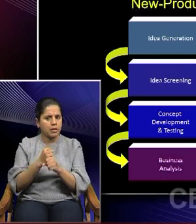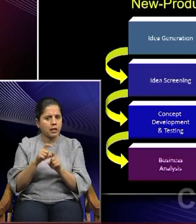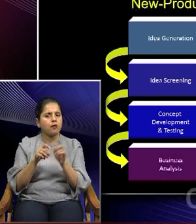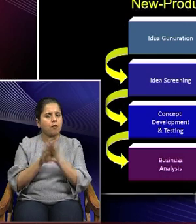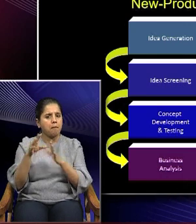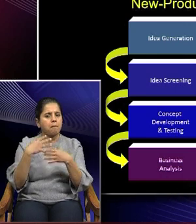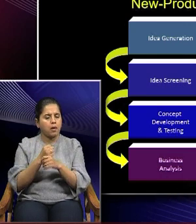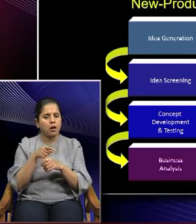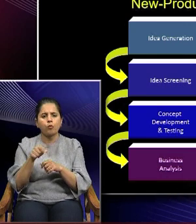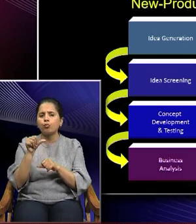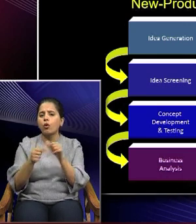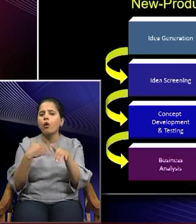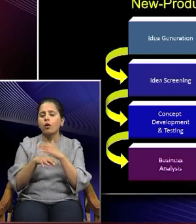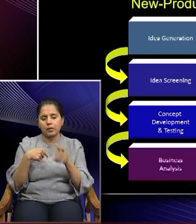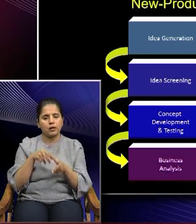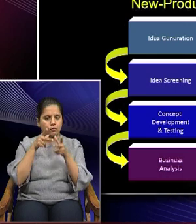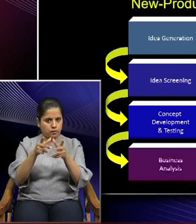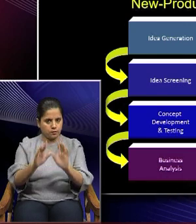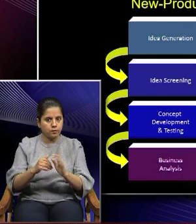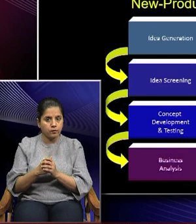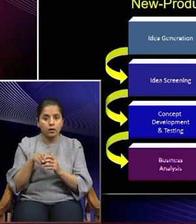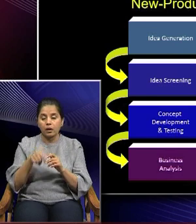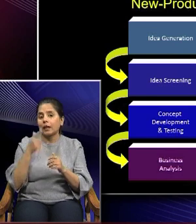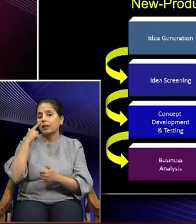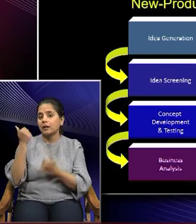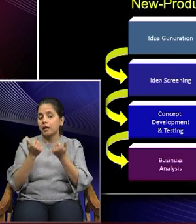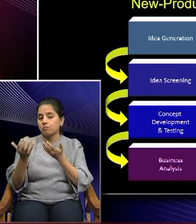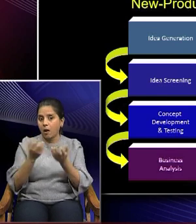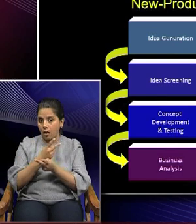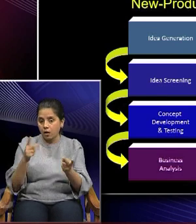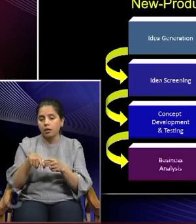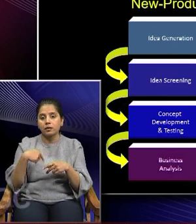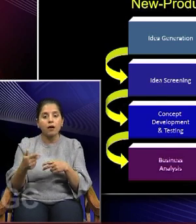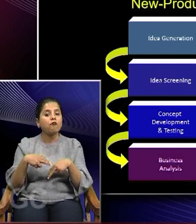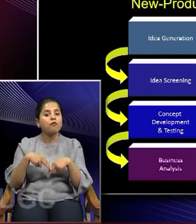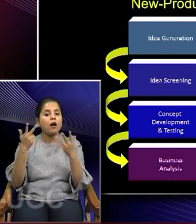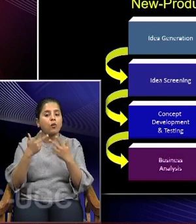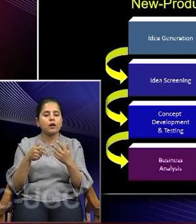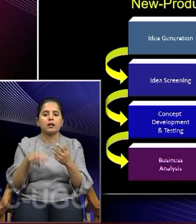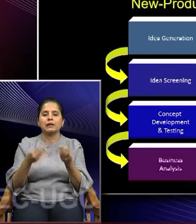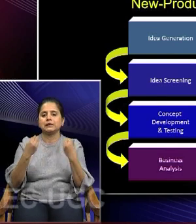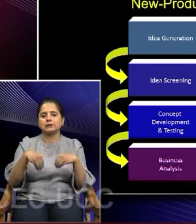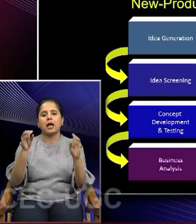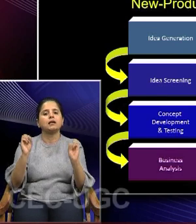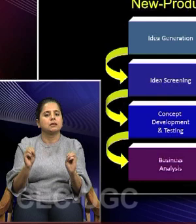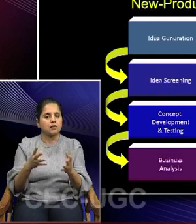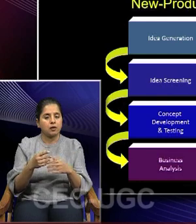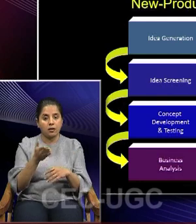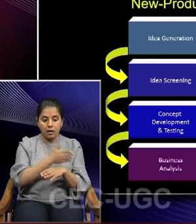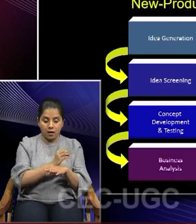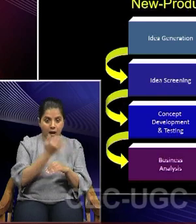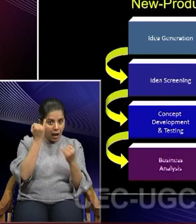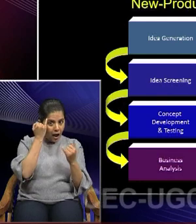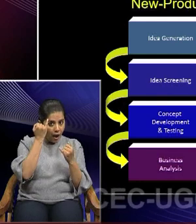process. What we do into that, I will tell you. Then test marketing, and eventually we go for commercialization. So, starting from